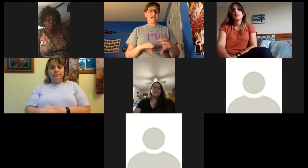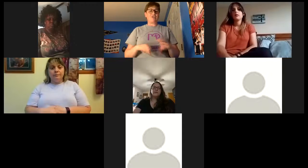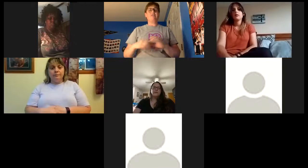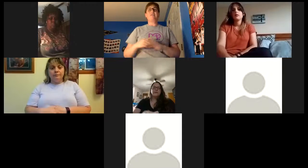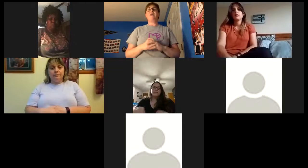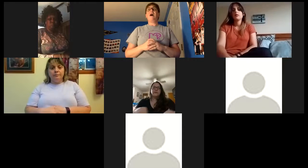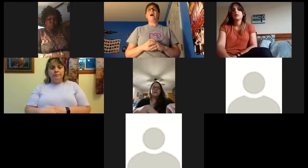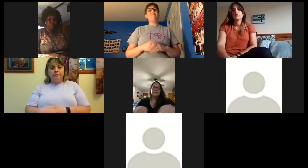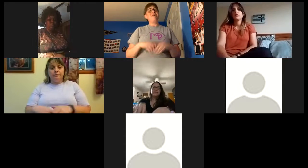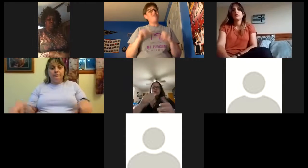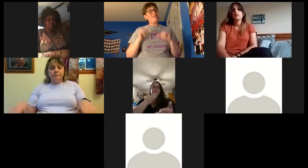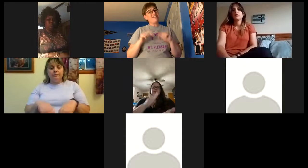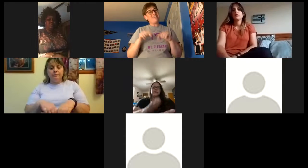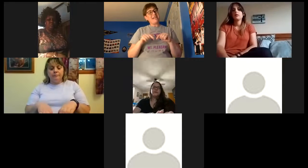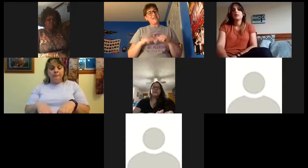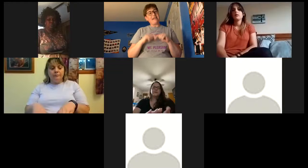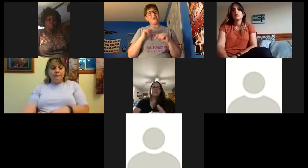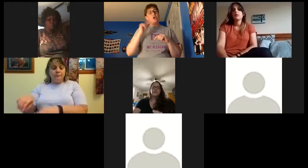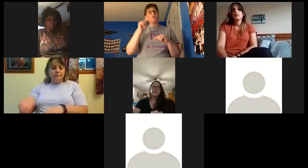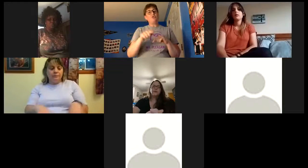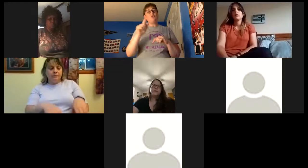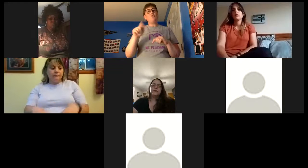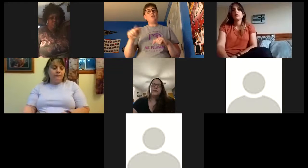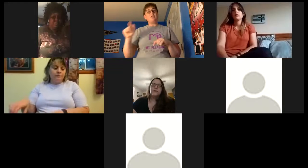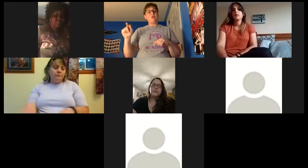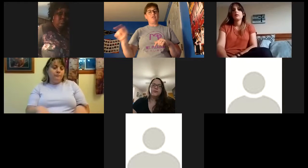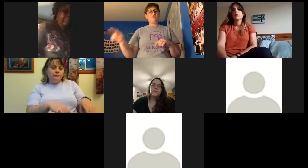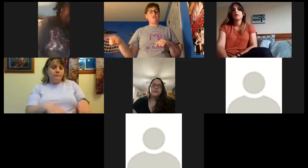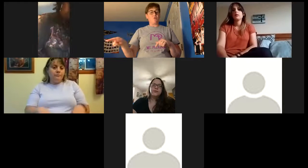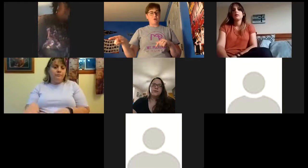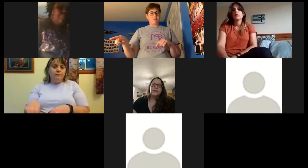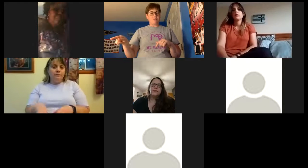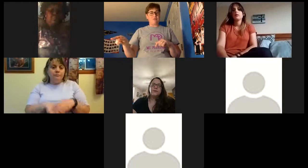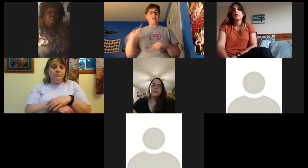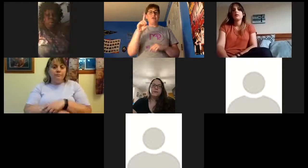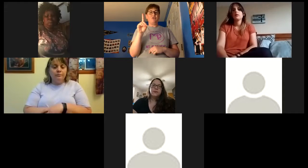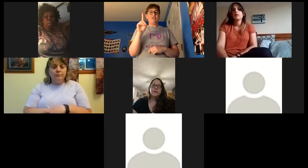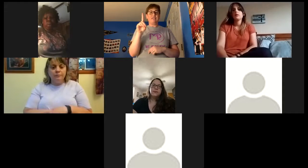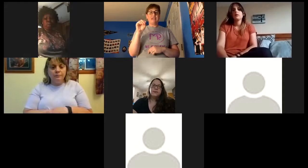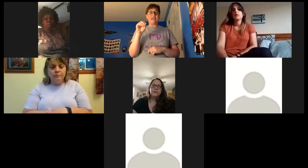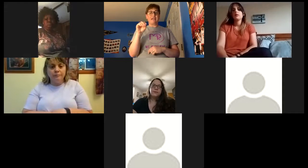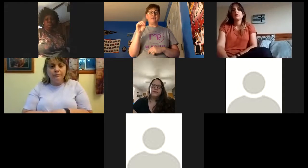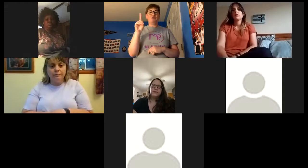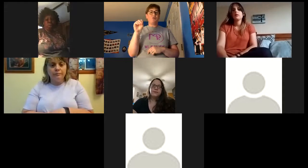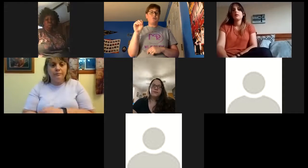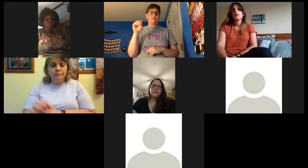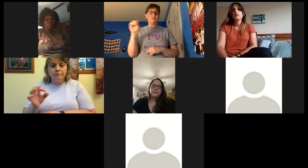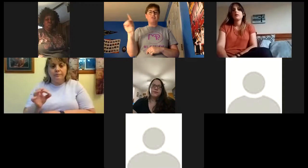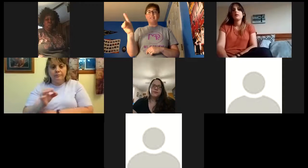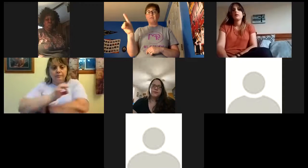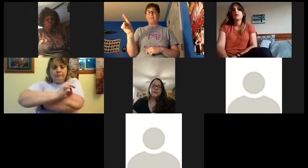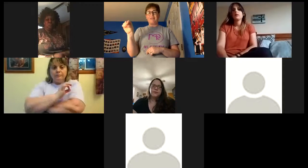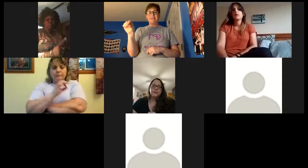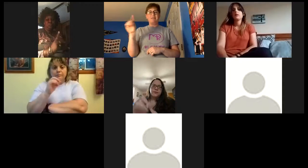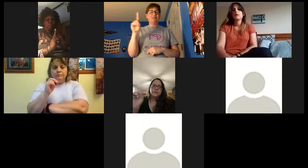his actions. But if you're going to say like, do you want to go to the store? You're going to say do. You're